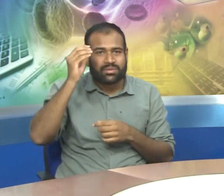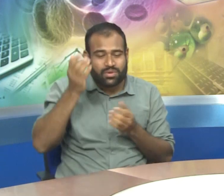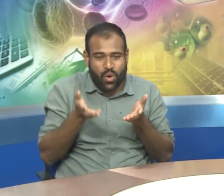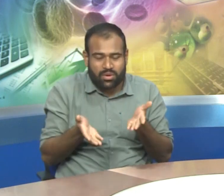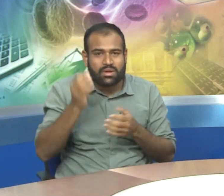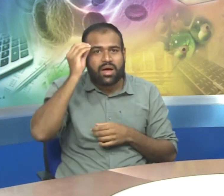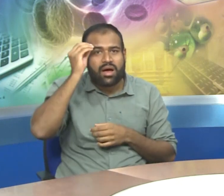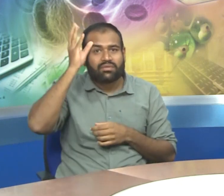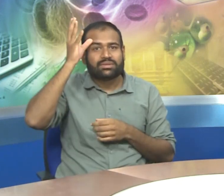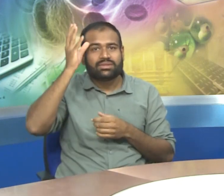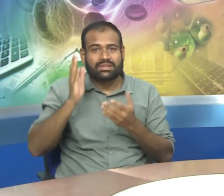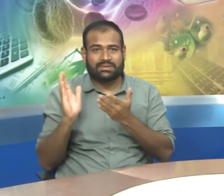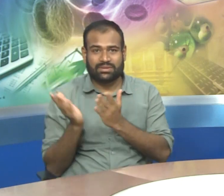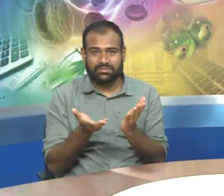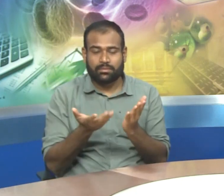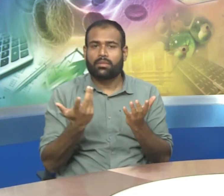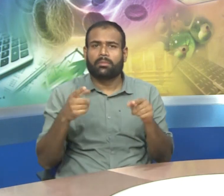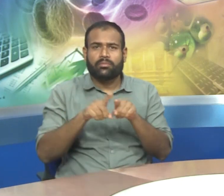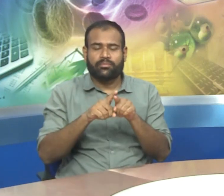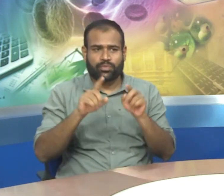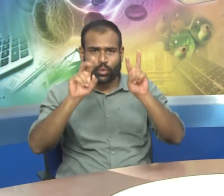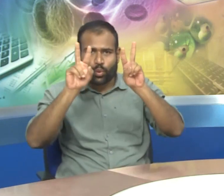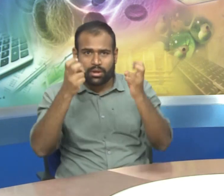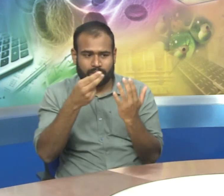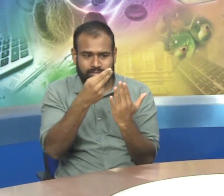information services fall under information services.